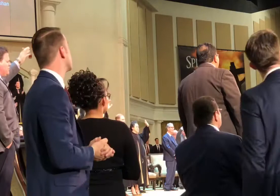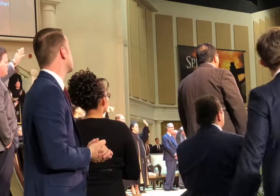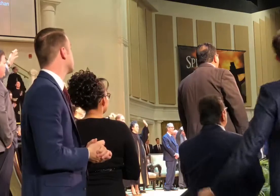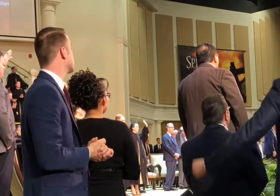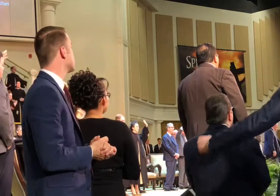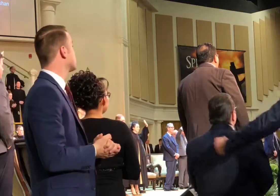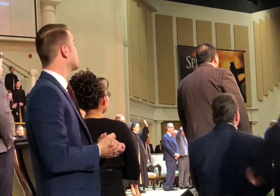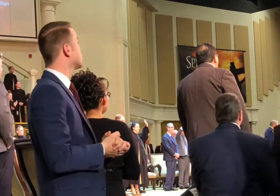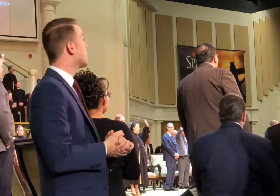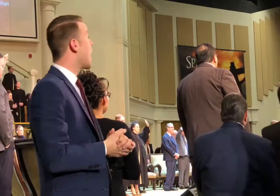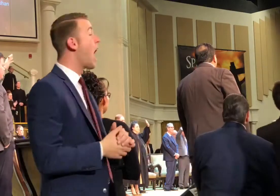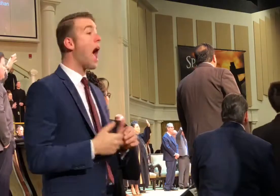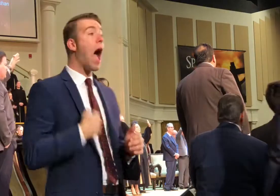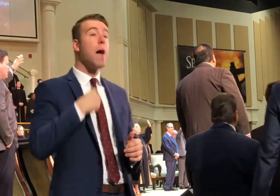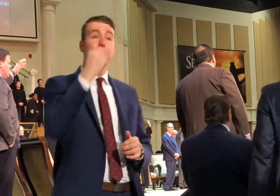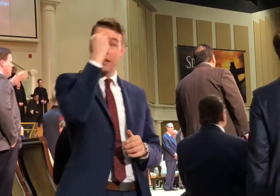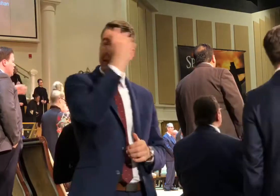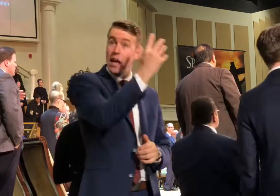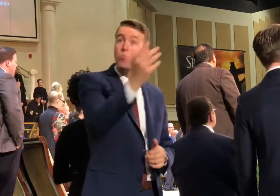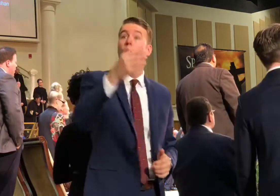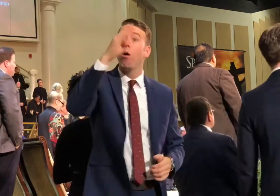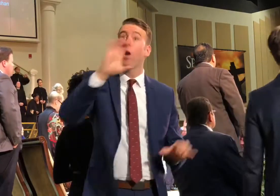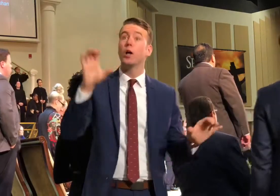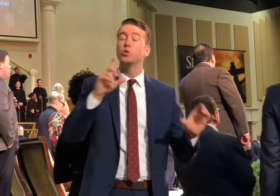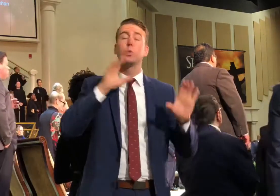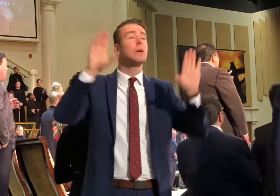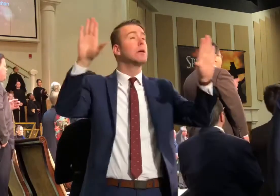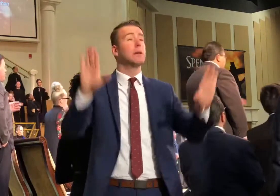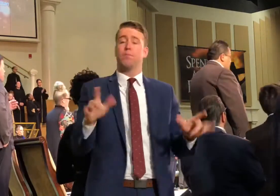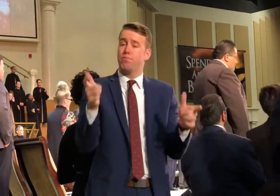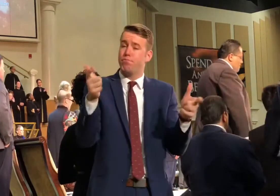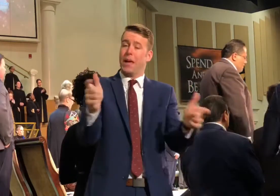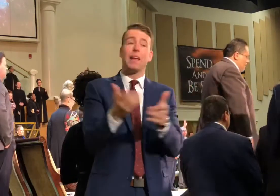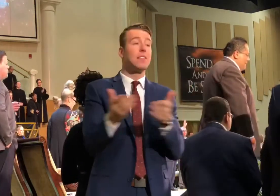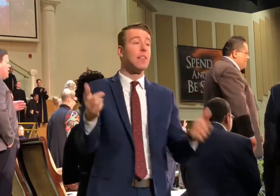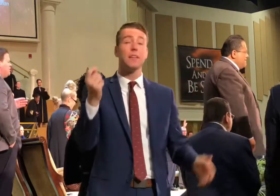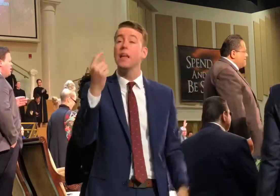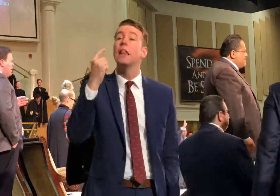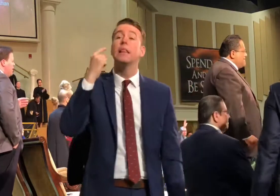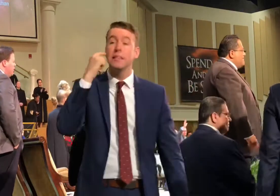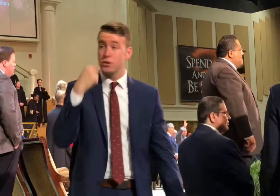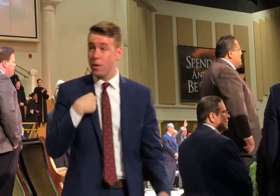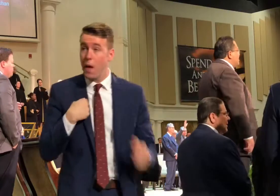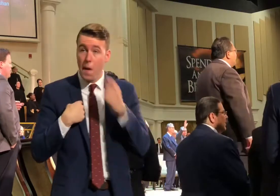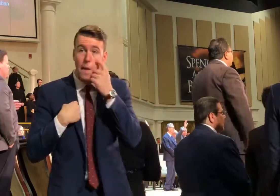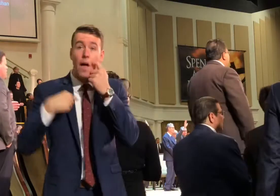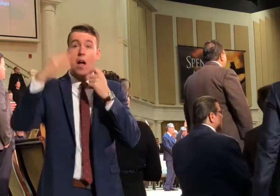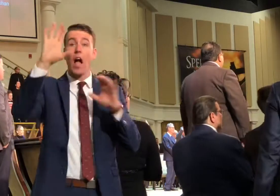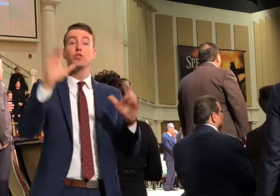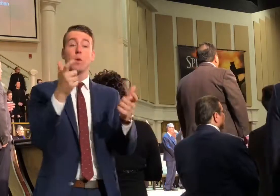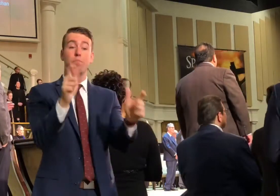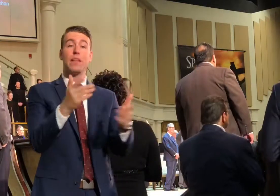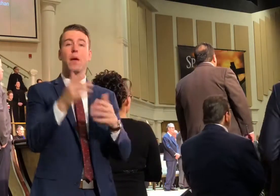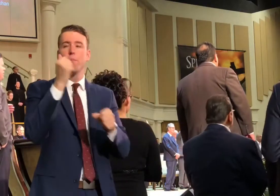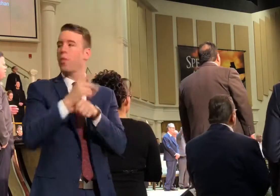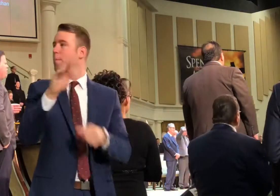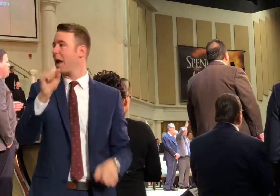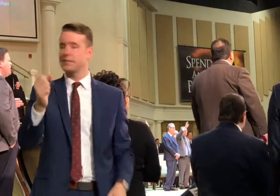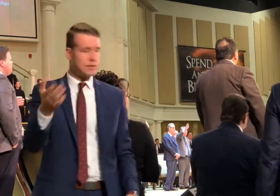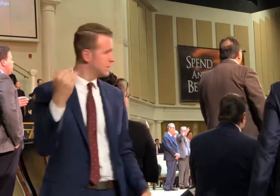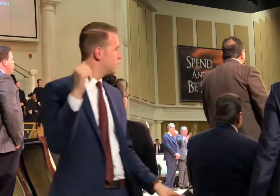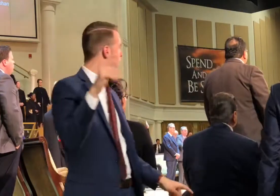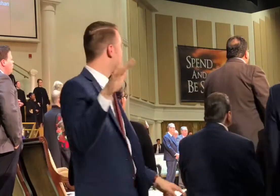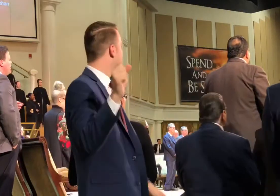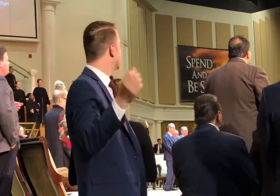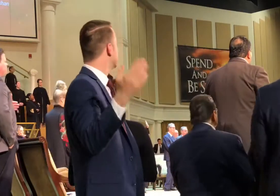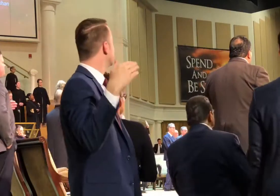I came to tell you, God's doing big things. Listen to me. God's doing big things. Brother Bass, come on.